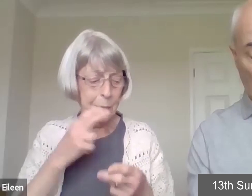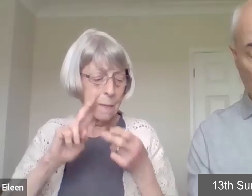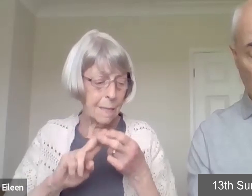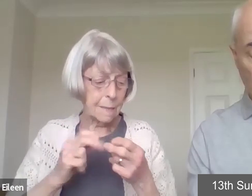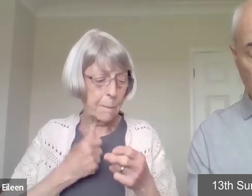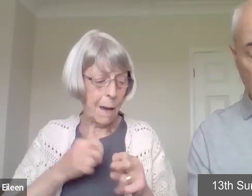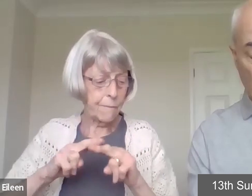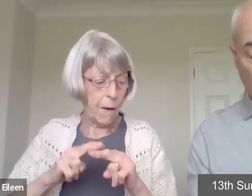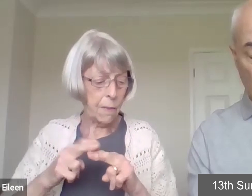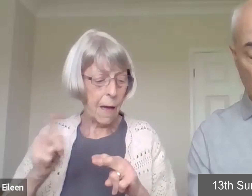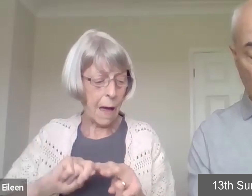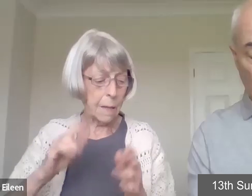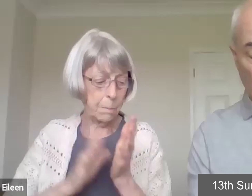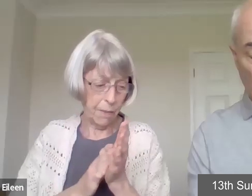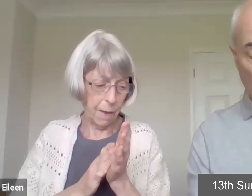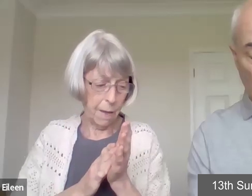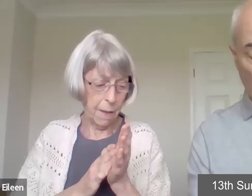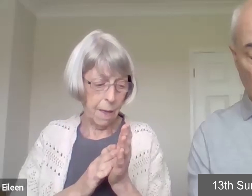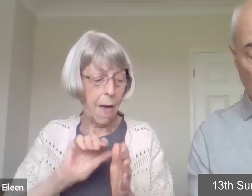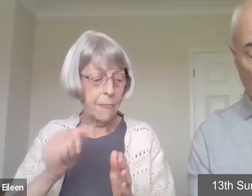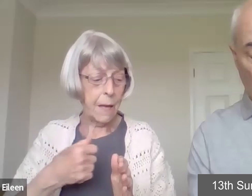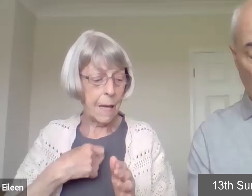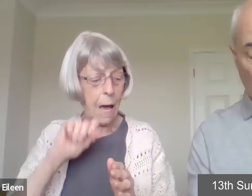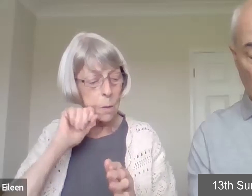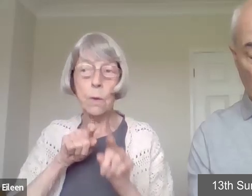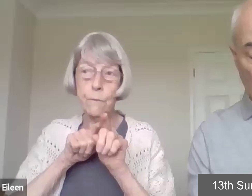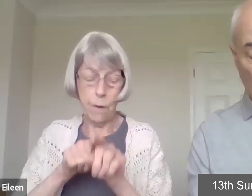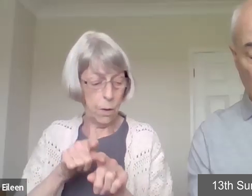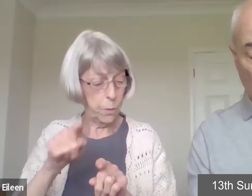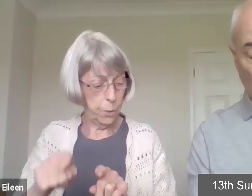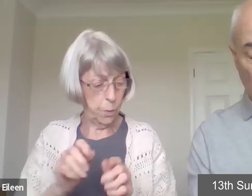me kiss my father and mother, and then I will follow you.